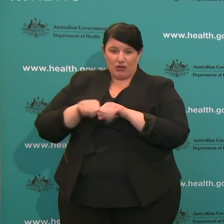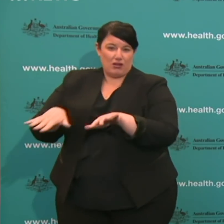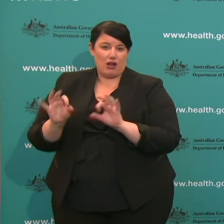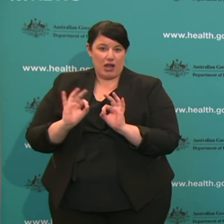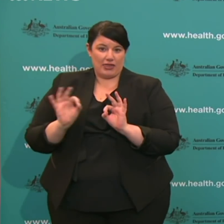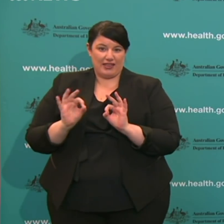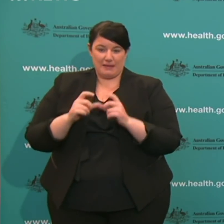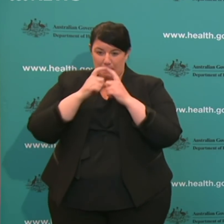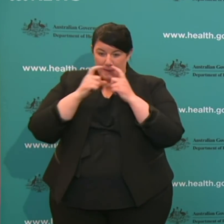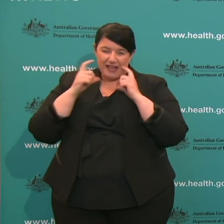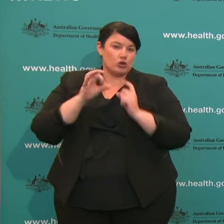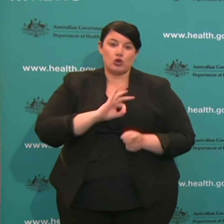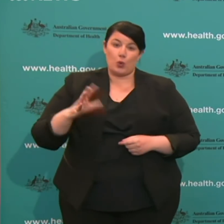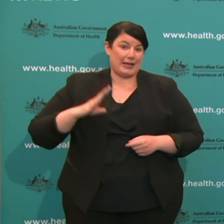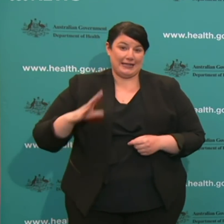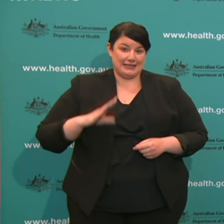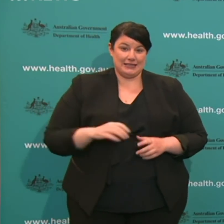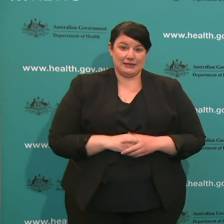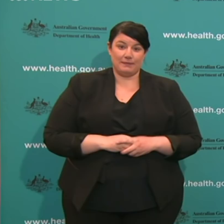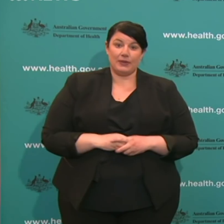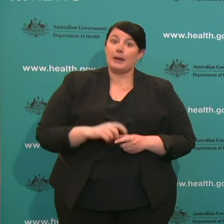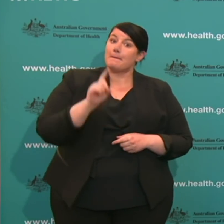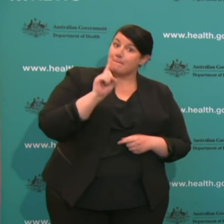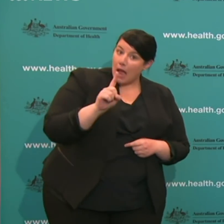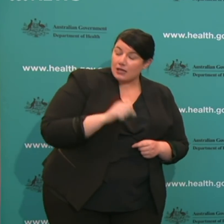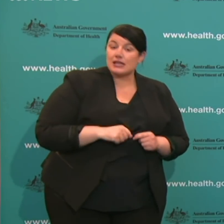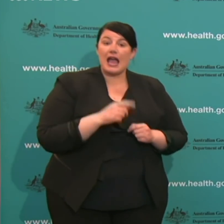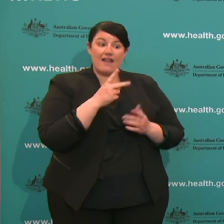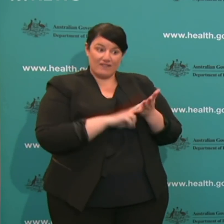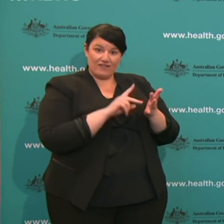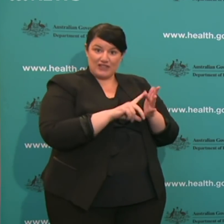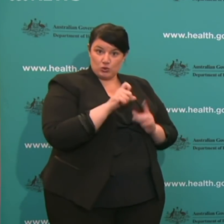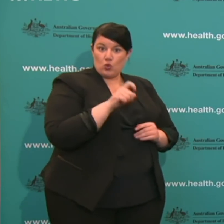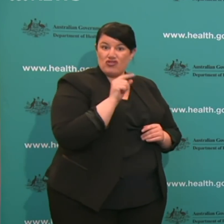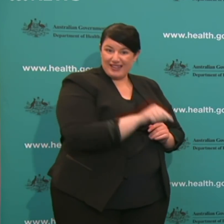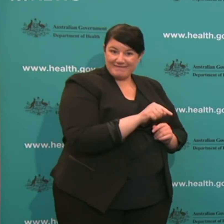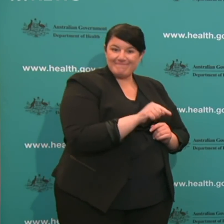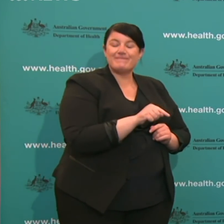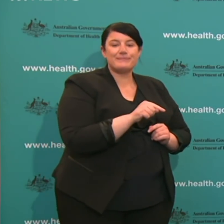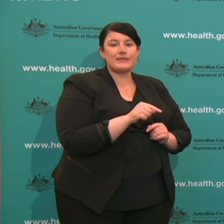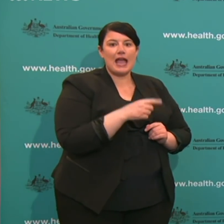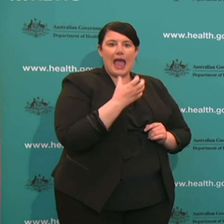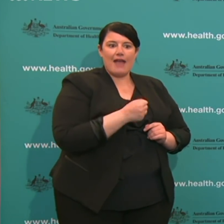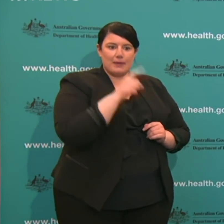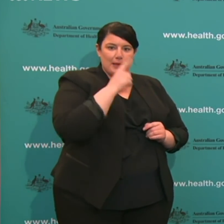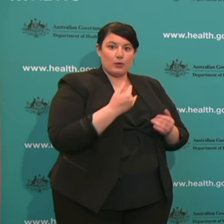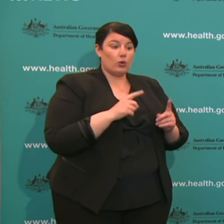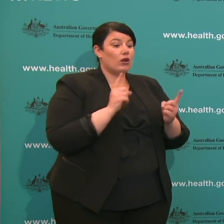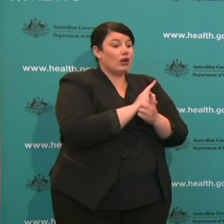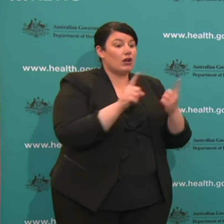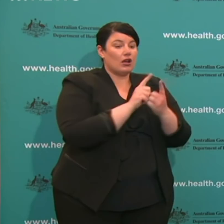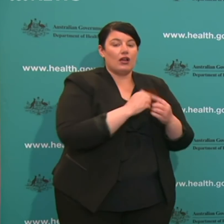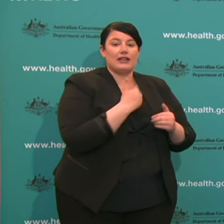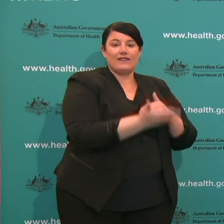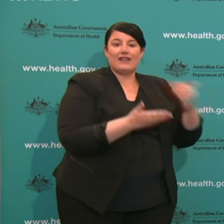use in the community. However, there is a part of Australia at the moment where community transmission is on the rise. Of course, that is